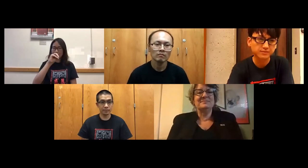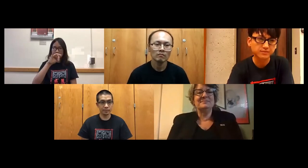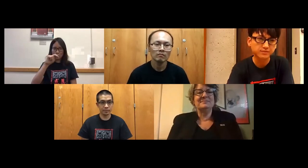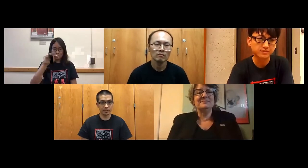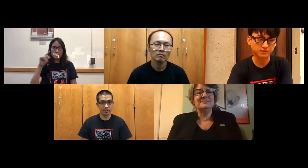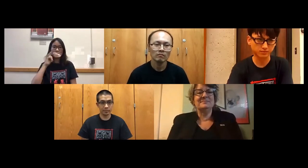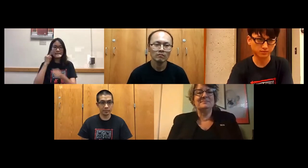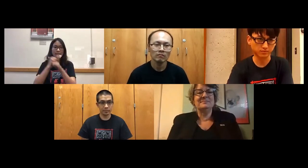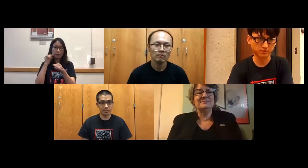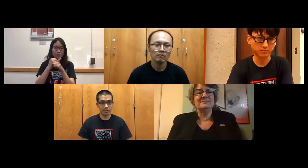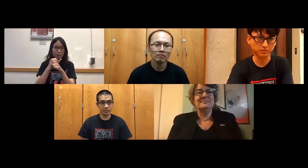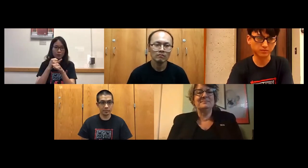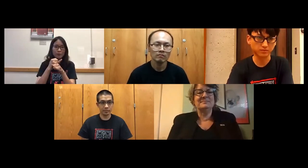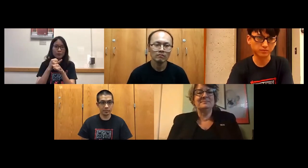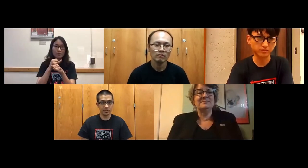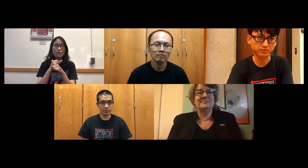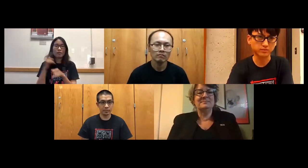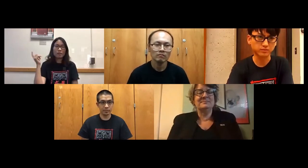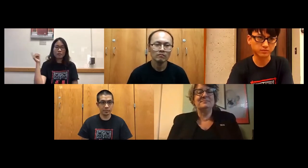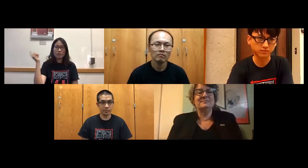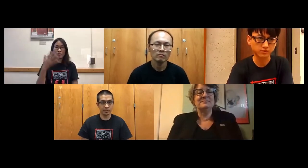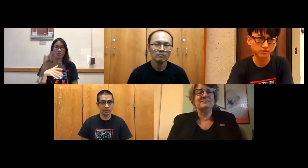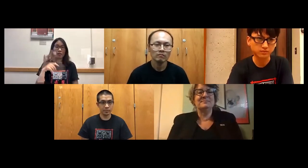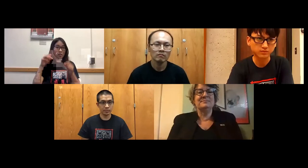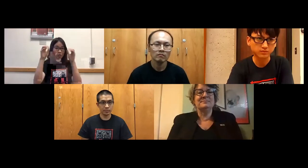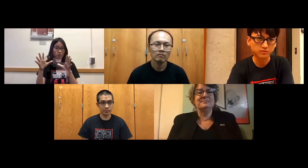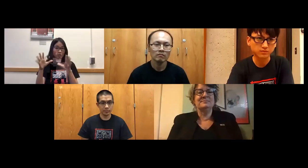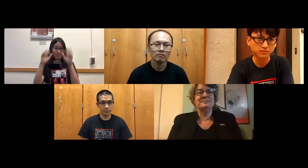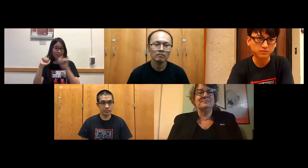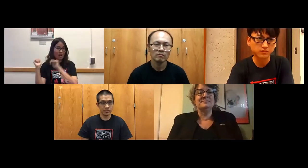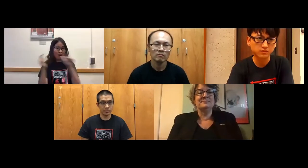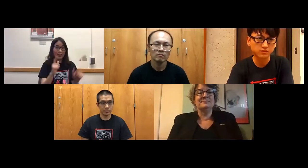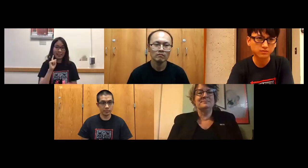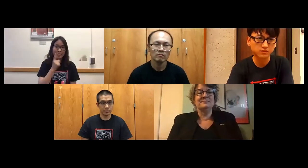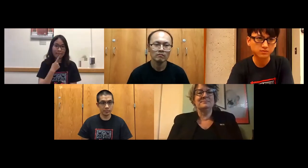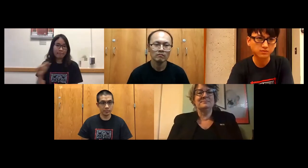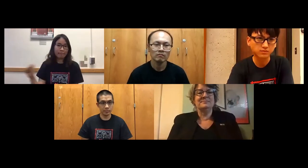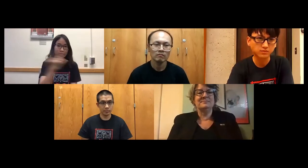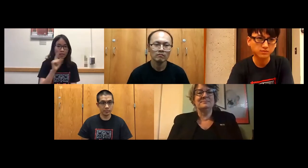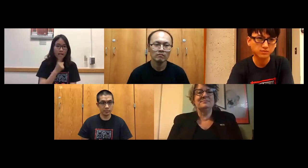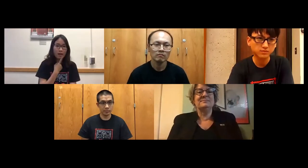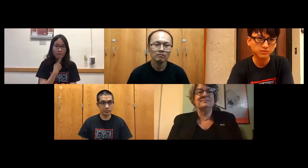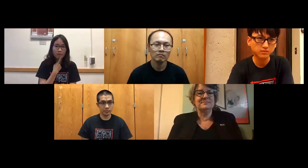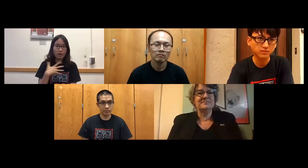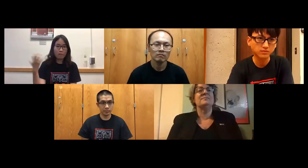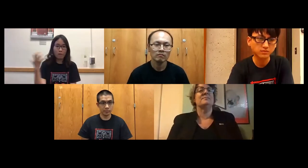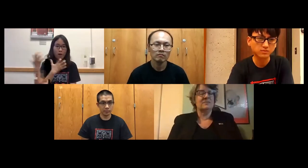Yeah, in Minnesota, at the school for the deaf in Minnesota, all of the teachers there are deaf, all of